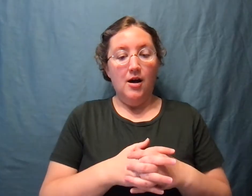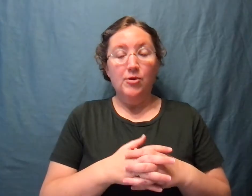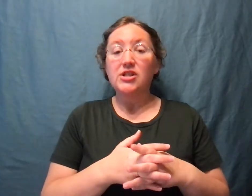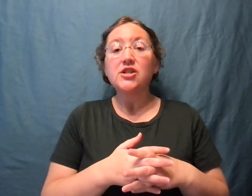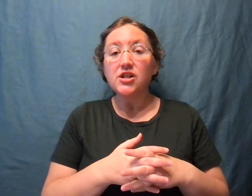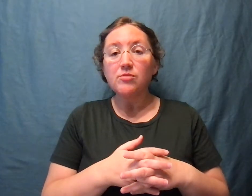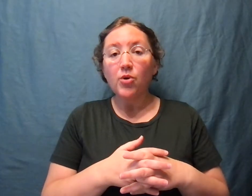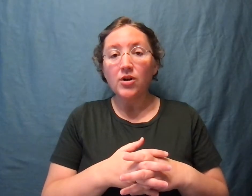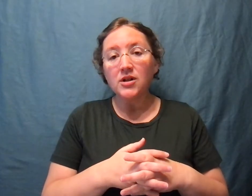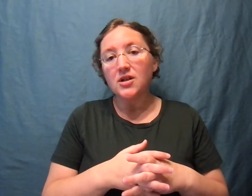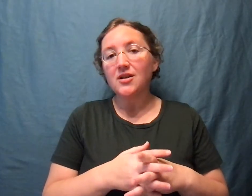Precision is important.